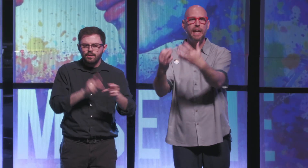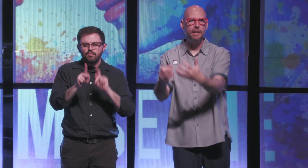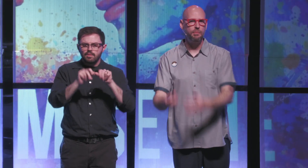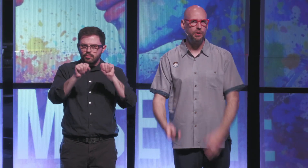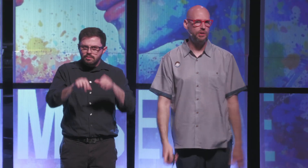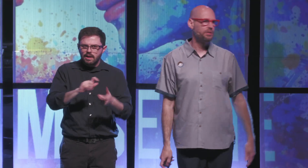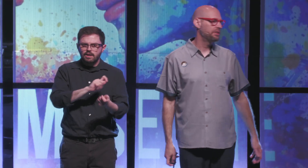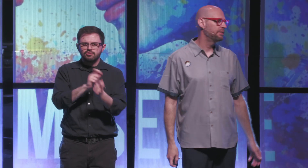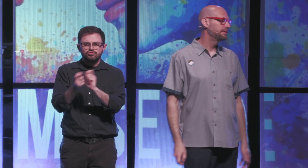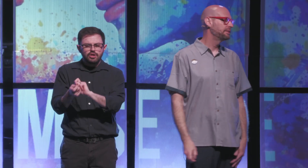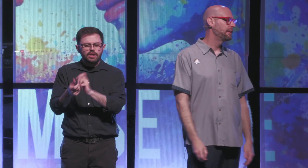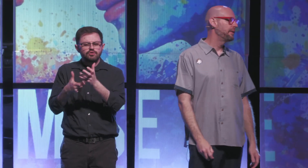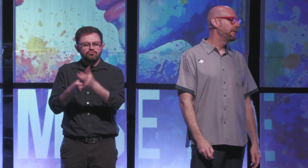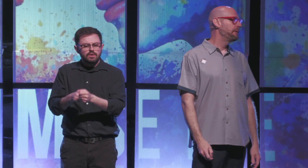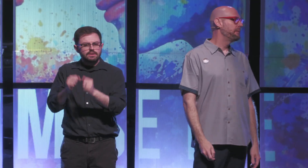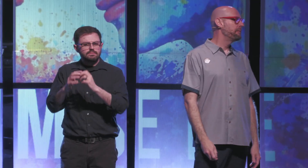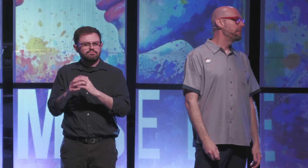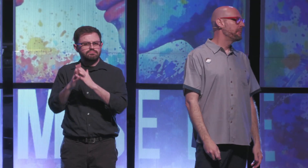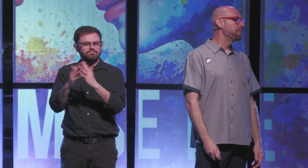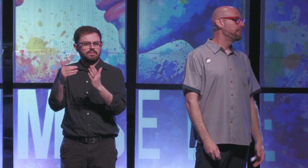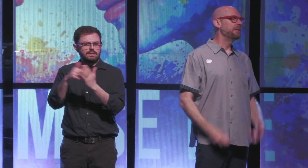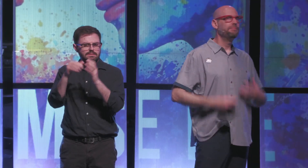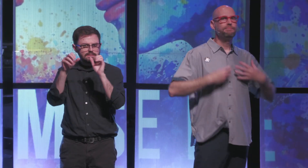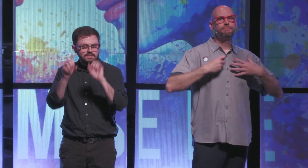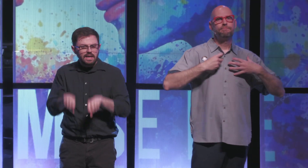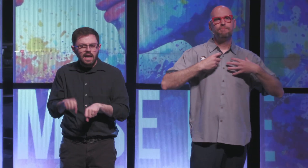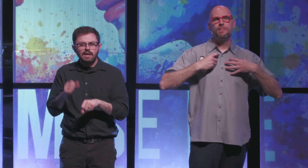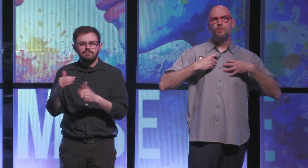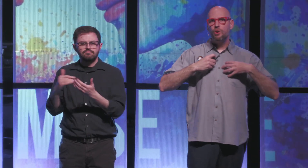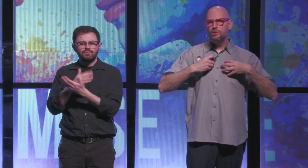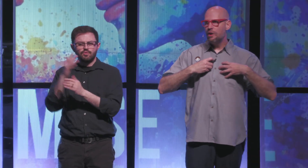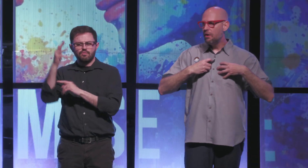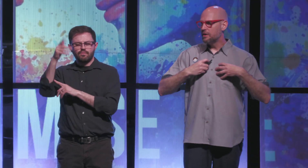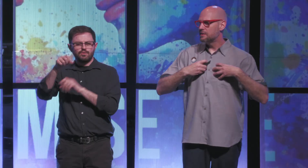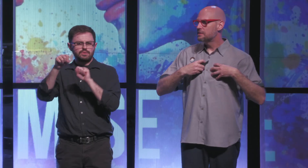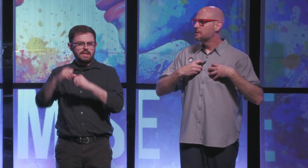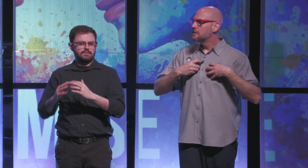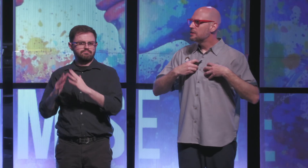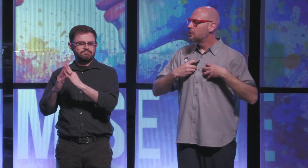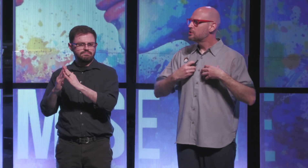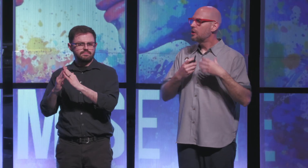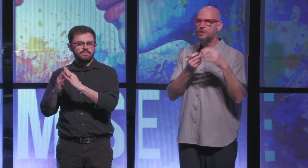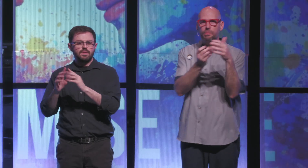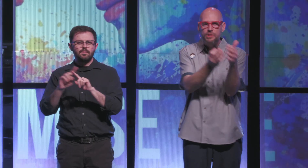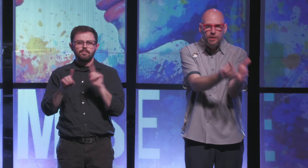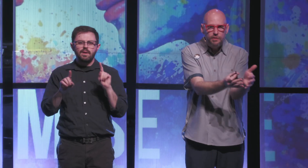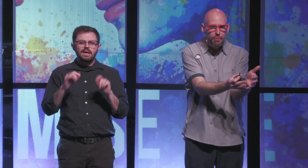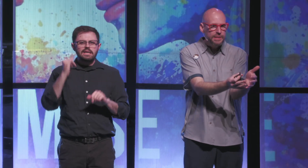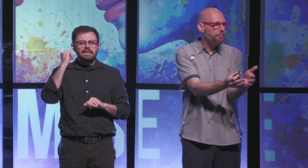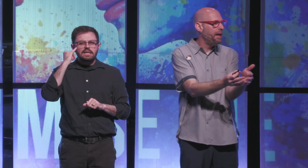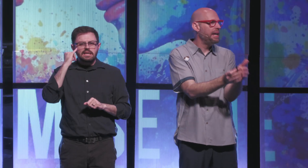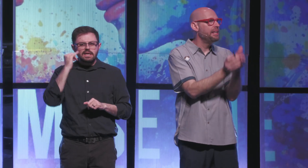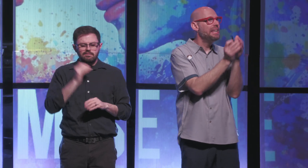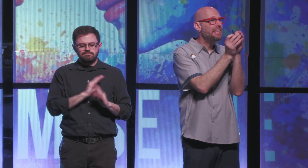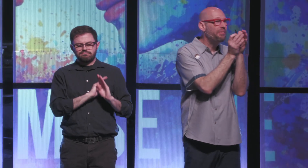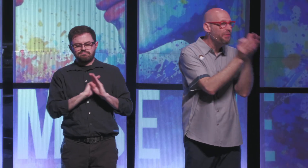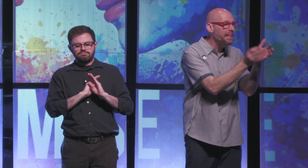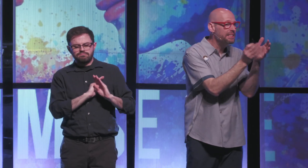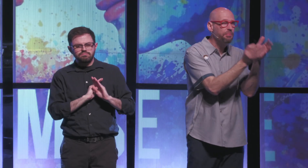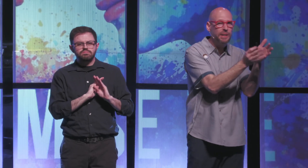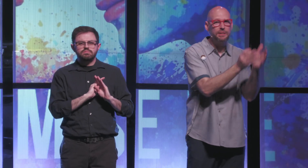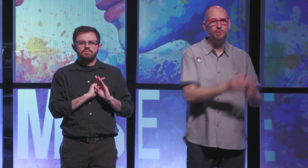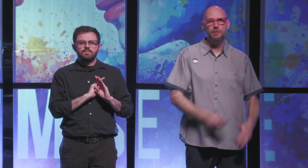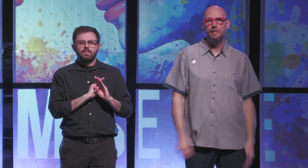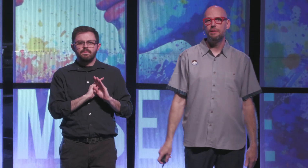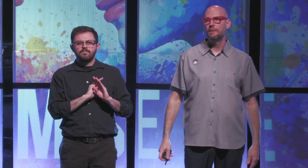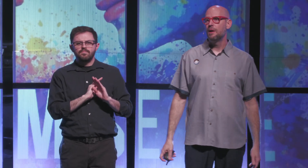futures can emerge. But closed hearts preserve present pain in the face